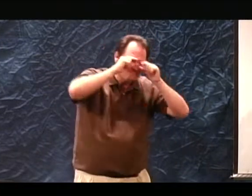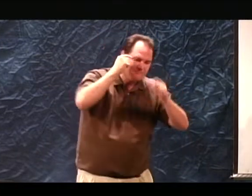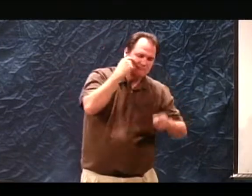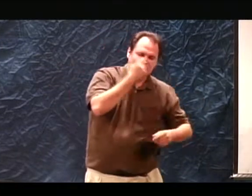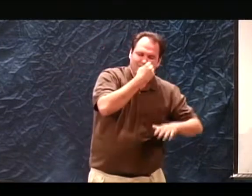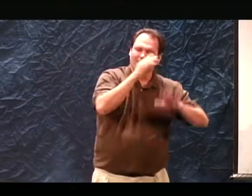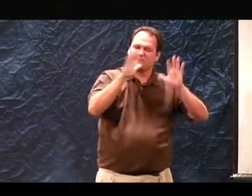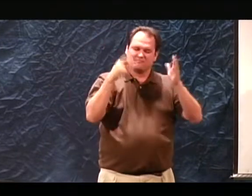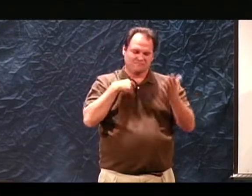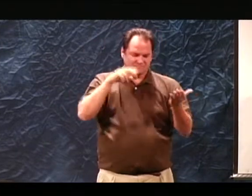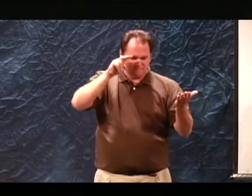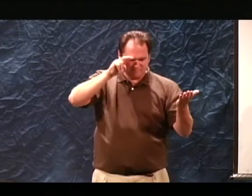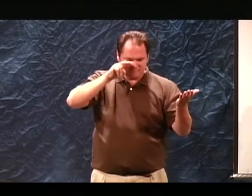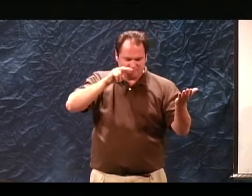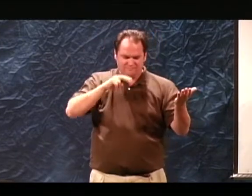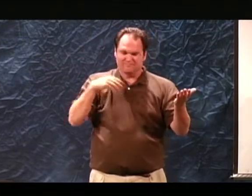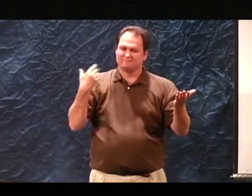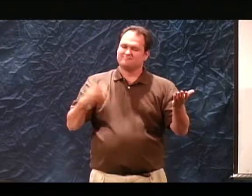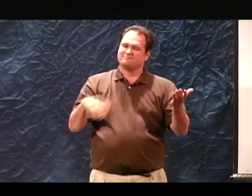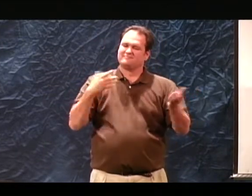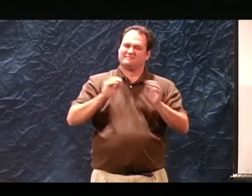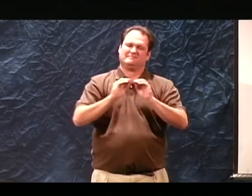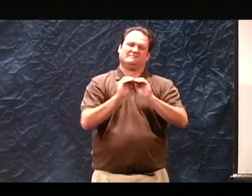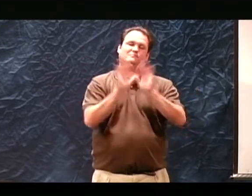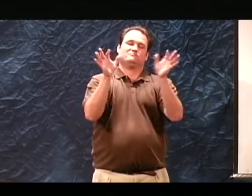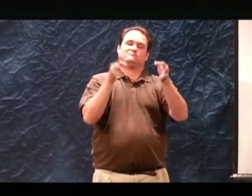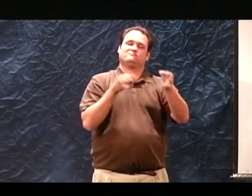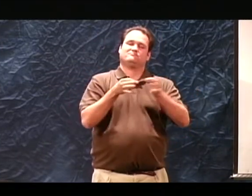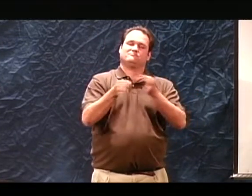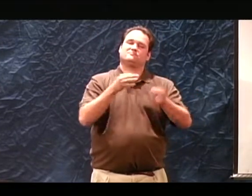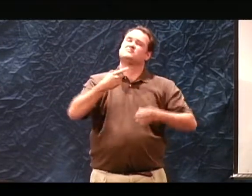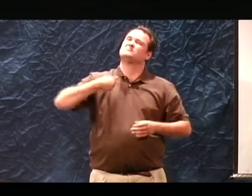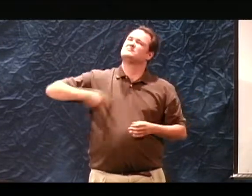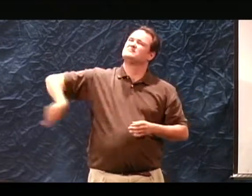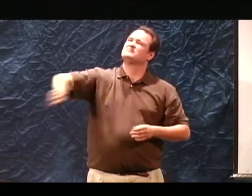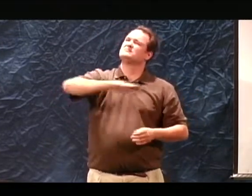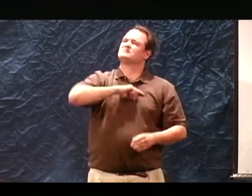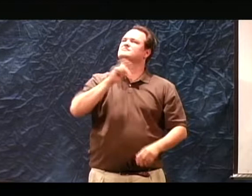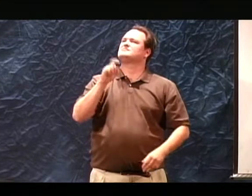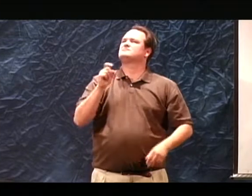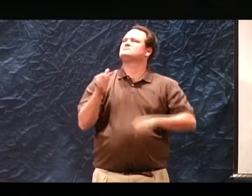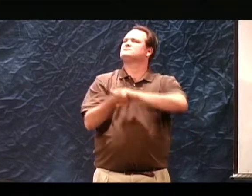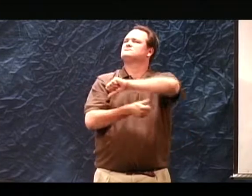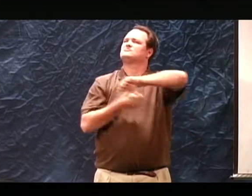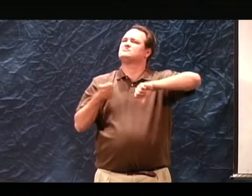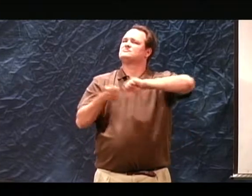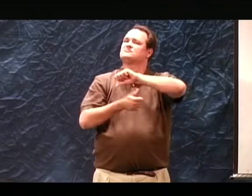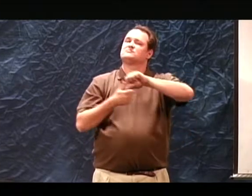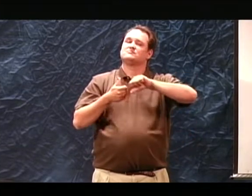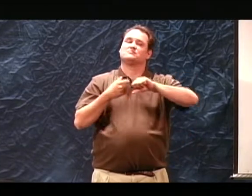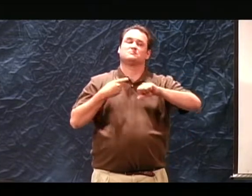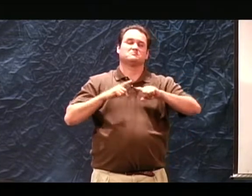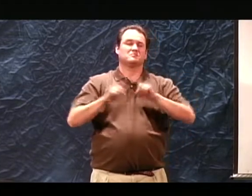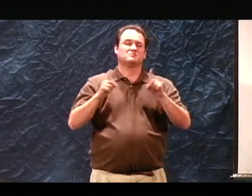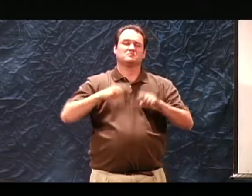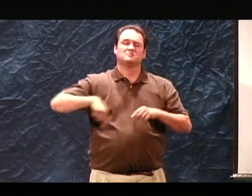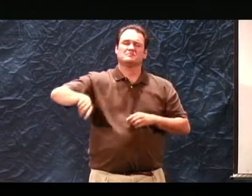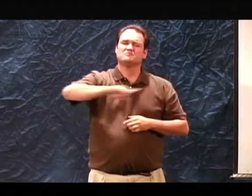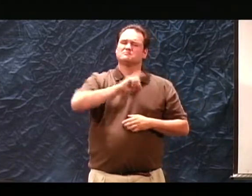you have designed the body to work and have used that as an illustration for us